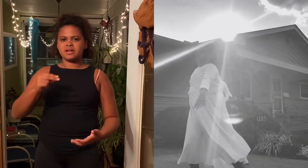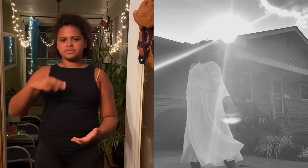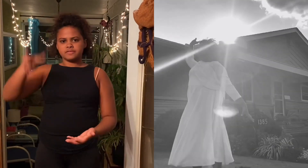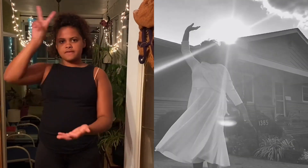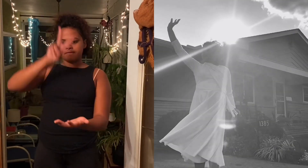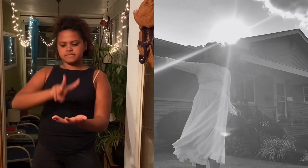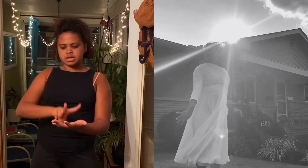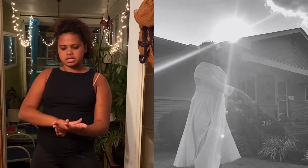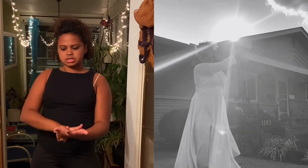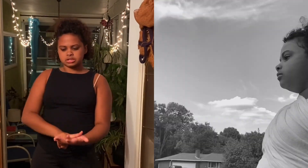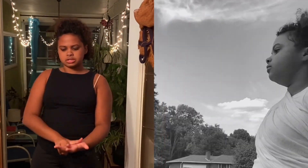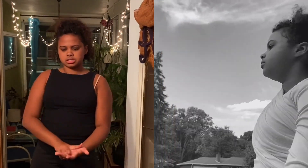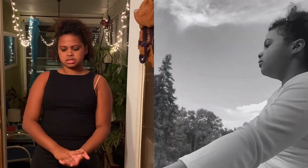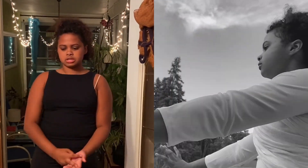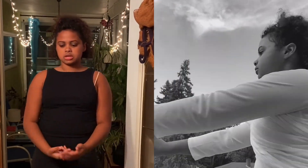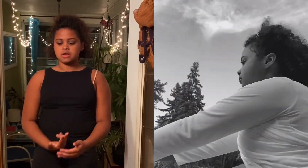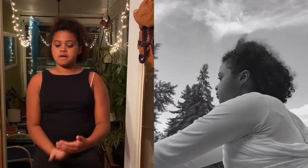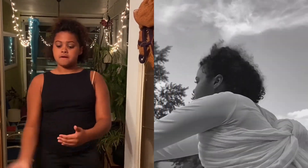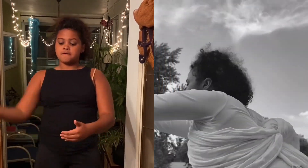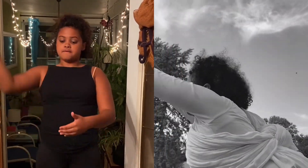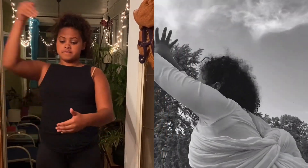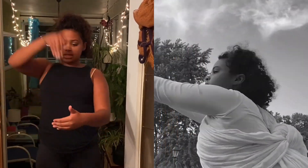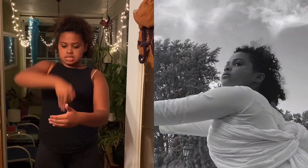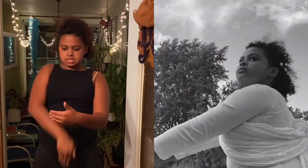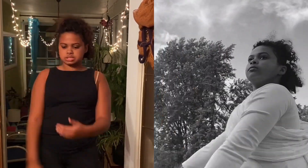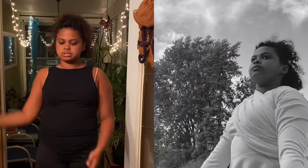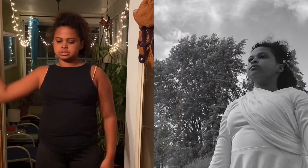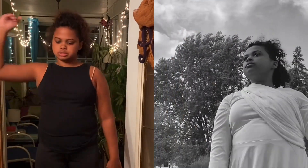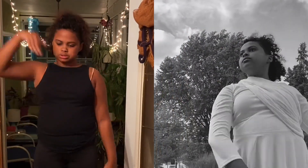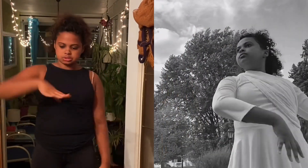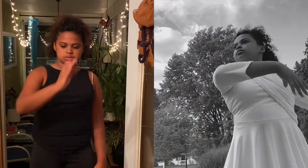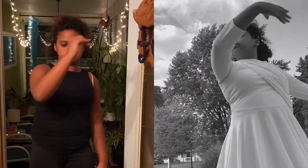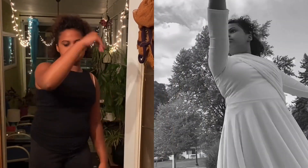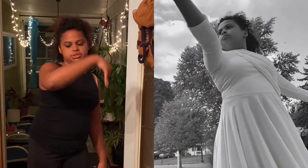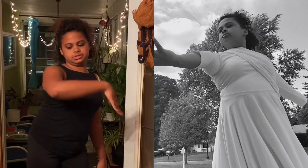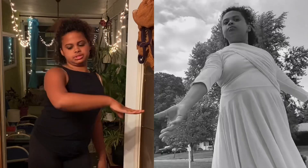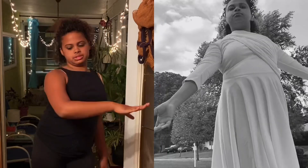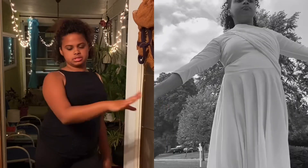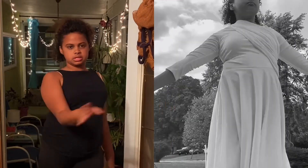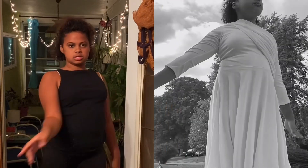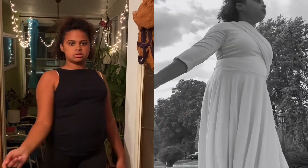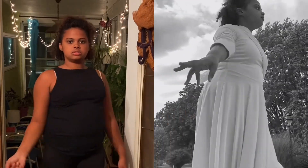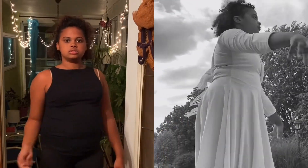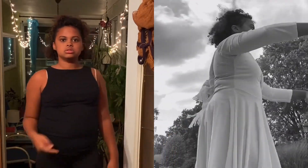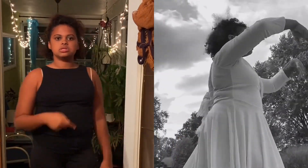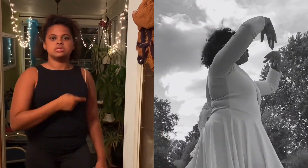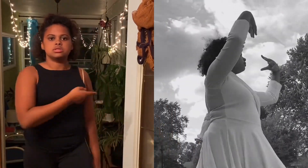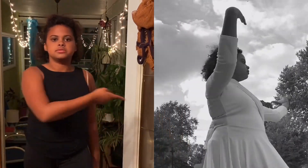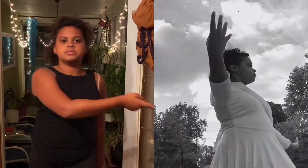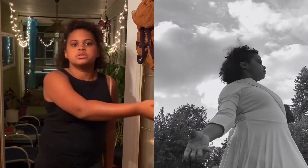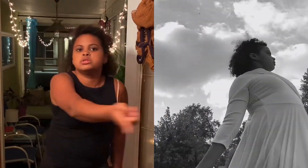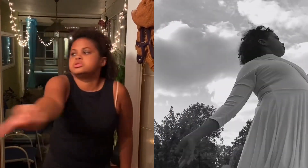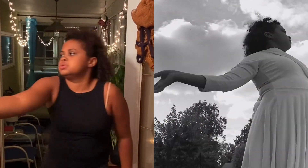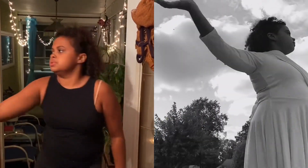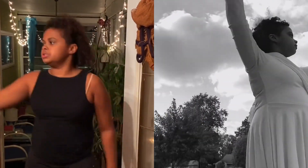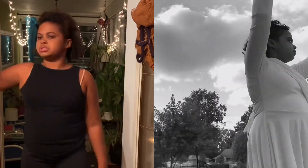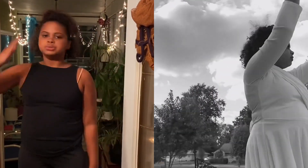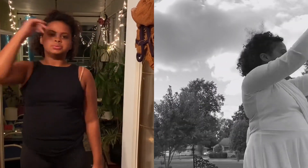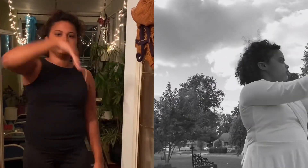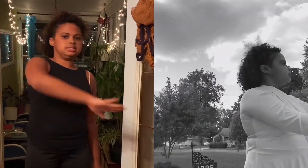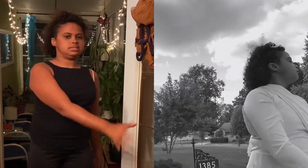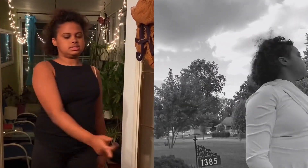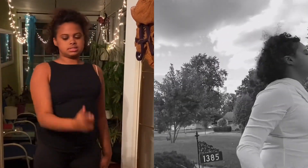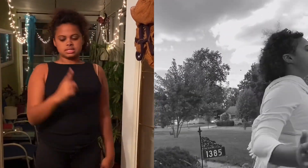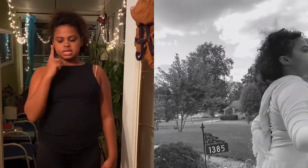I'm never falling apart this high Falling into your ocean eyes Those